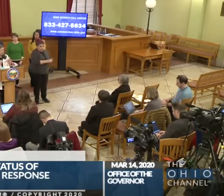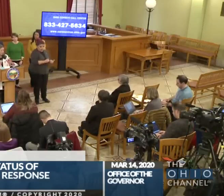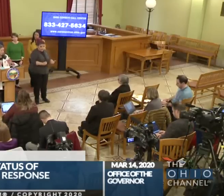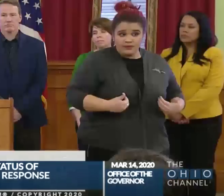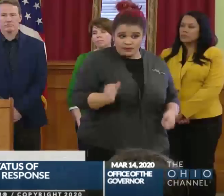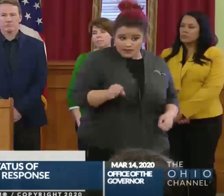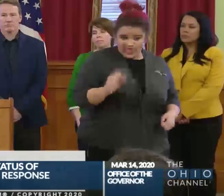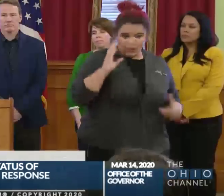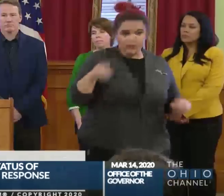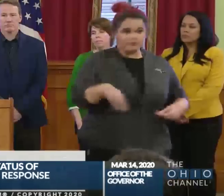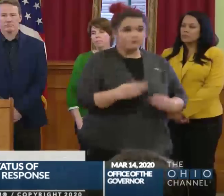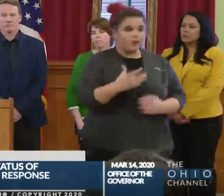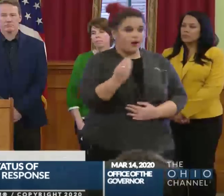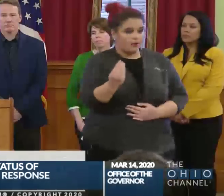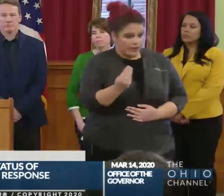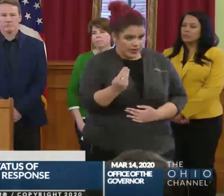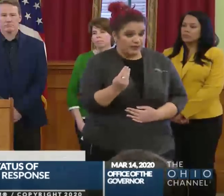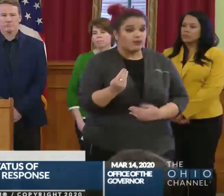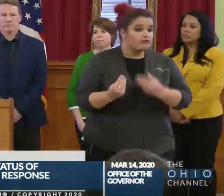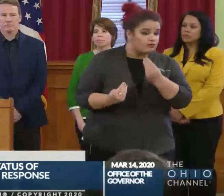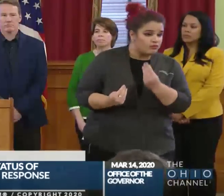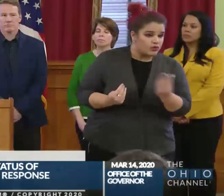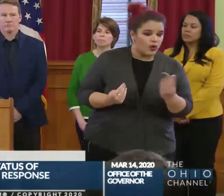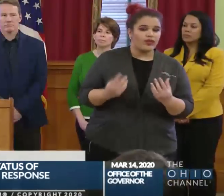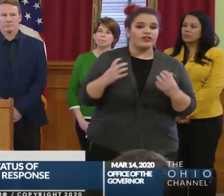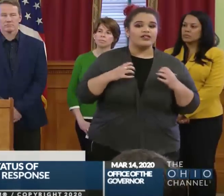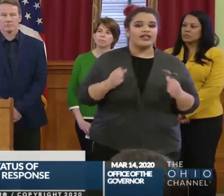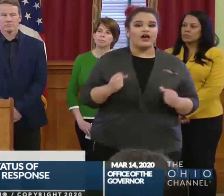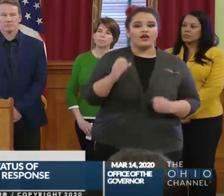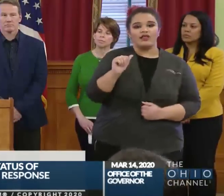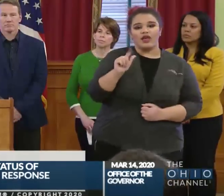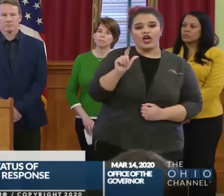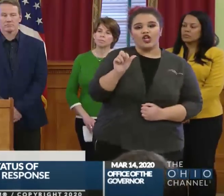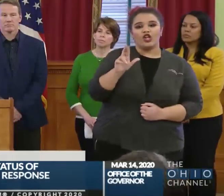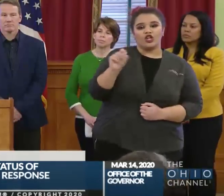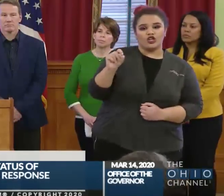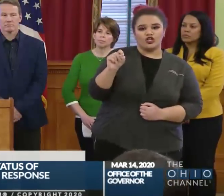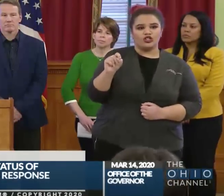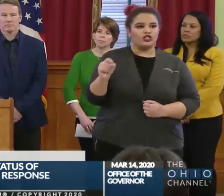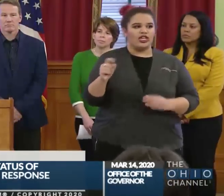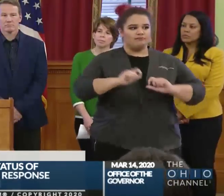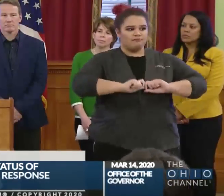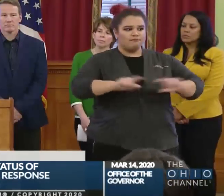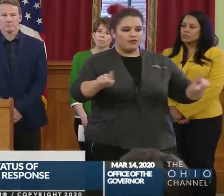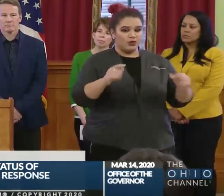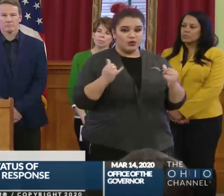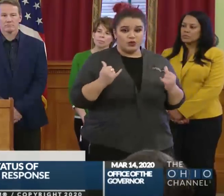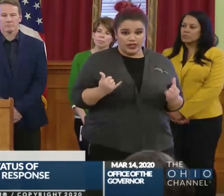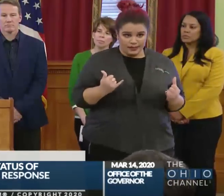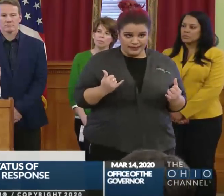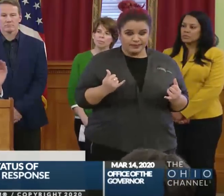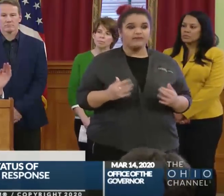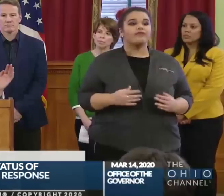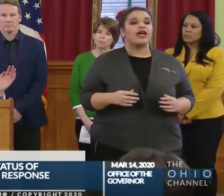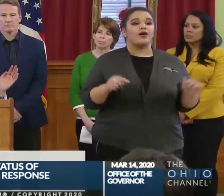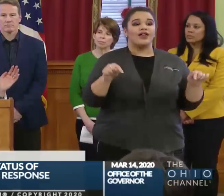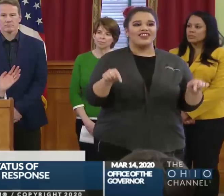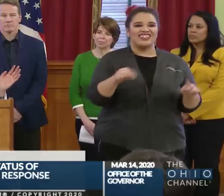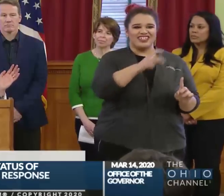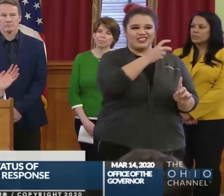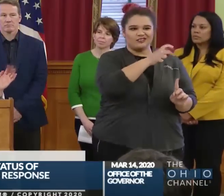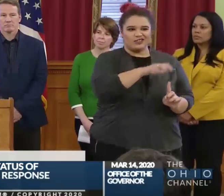there's also a health alert going out today. You know, this is a transition. I've always said all along,